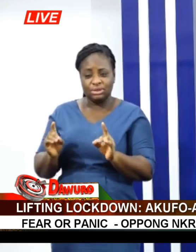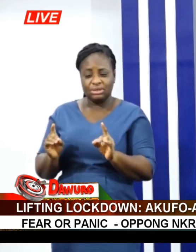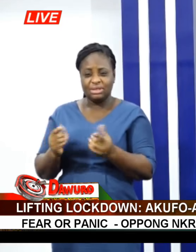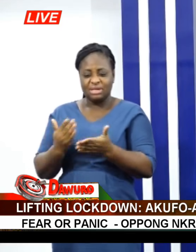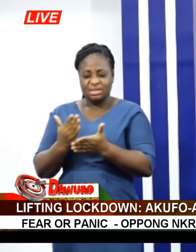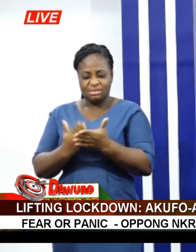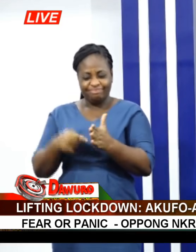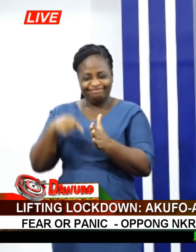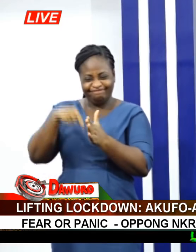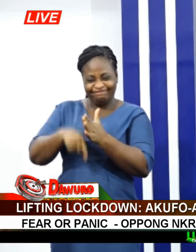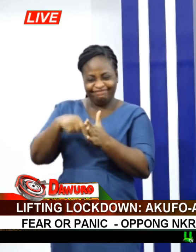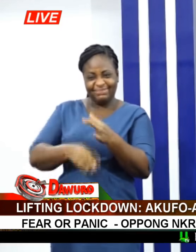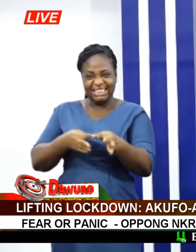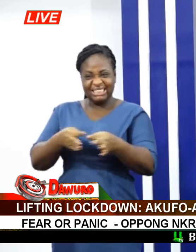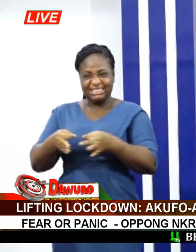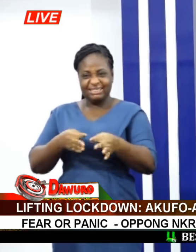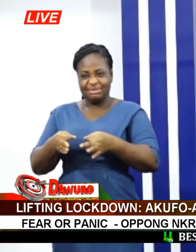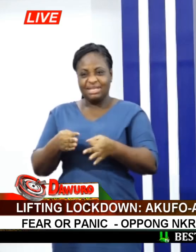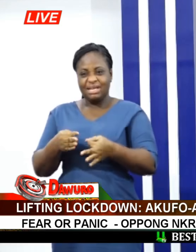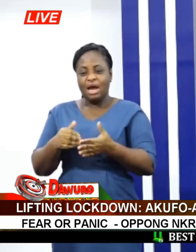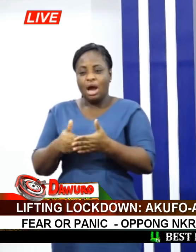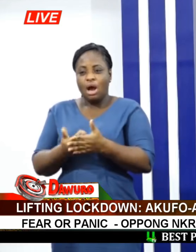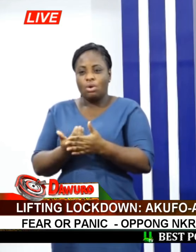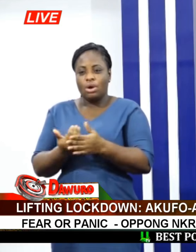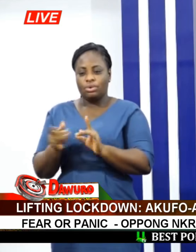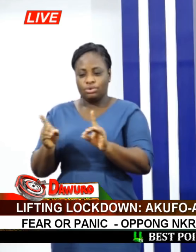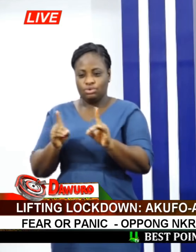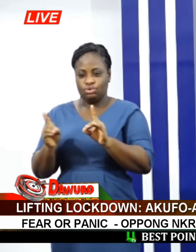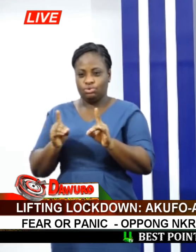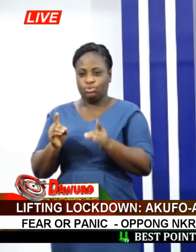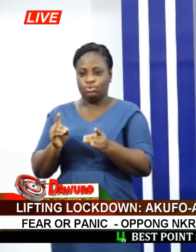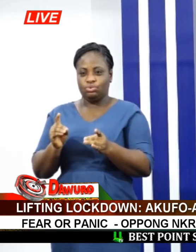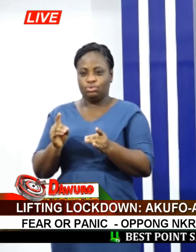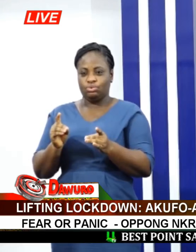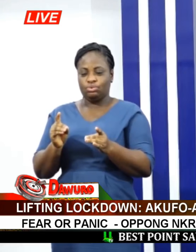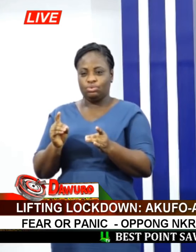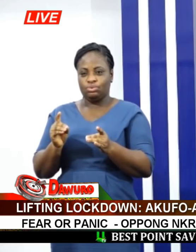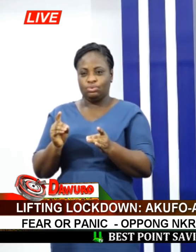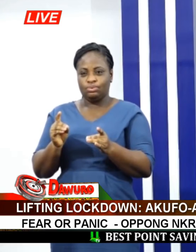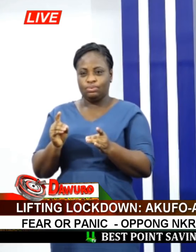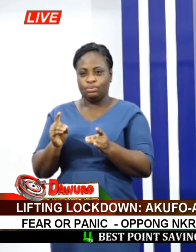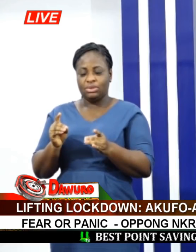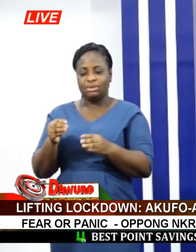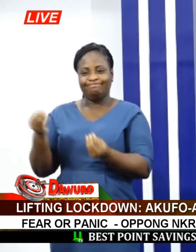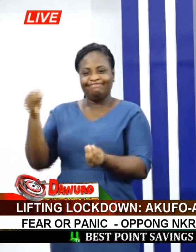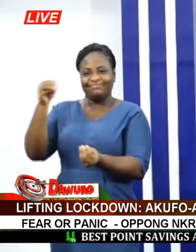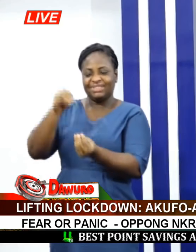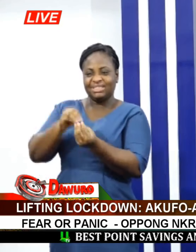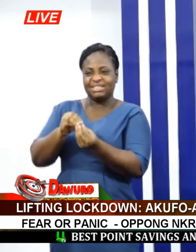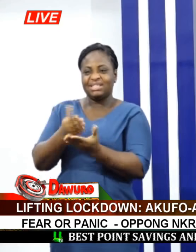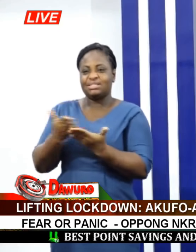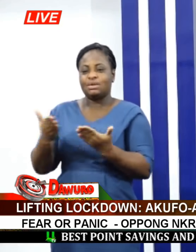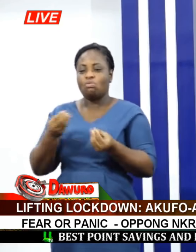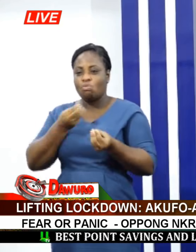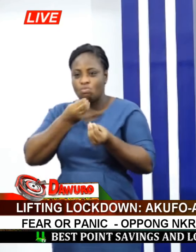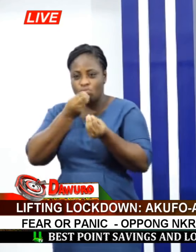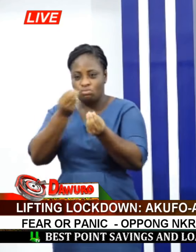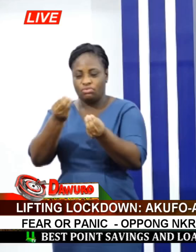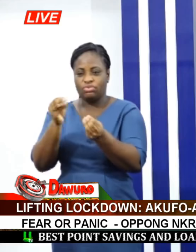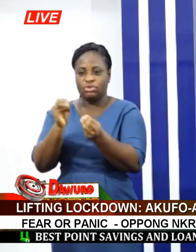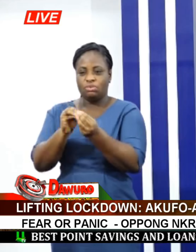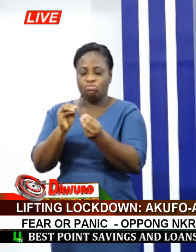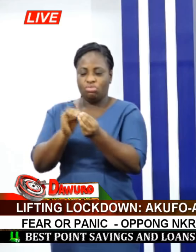mujumano. A man for being some woman can say, or man penny no boasro, o stro, stro no stro, and can yes as I lock down, I didn't see the way you